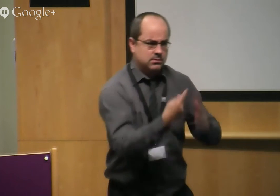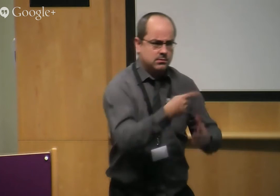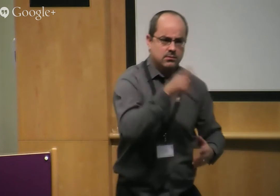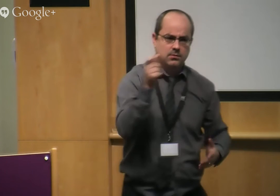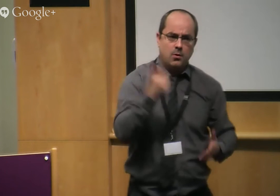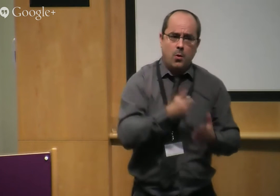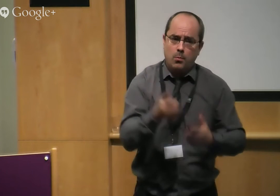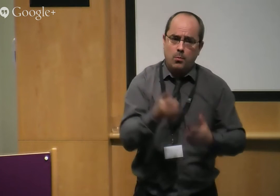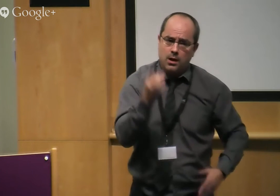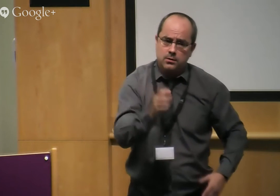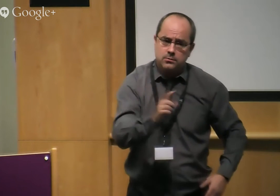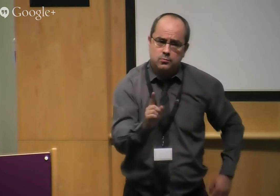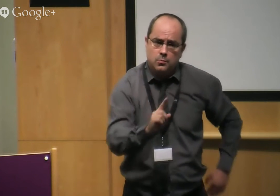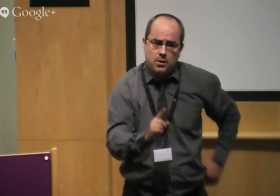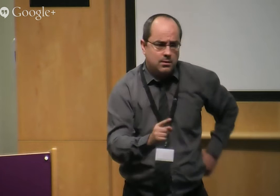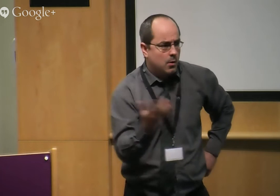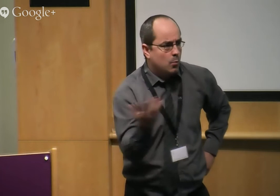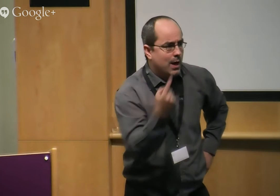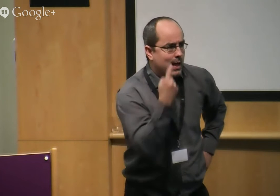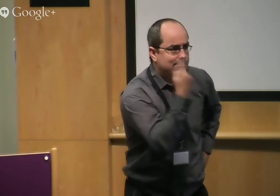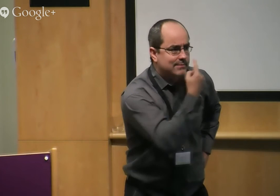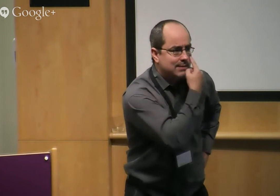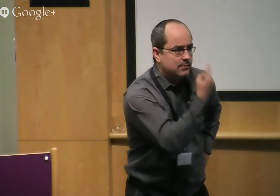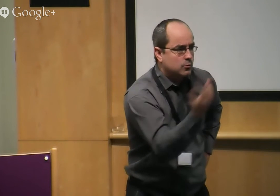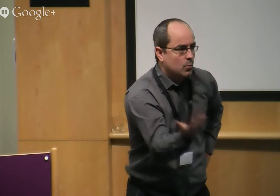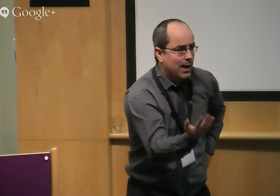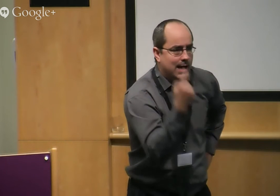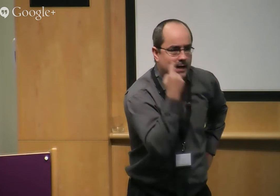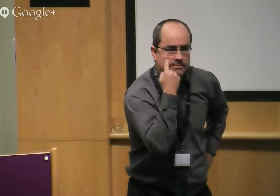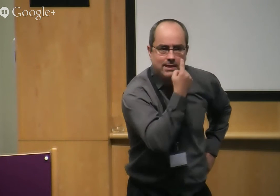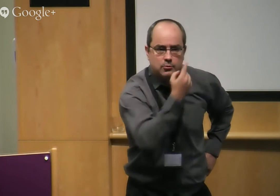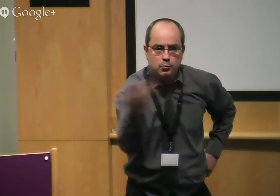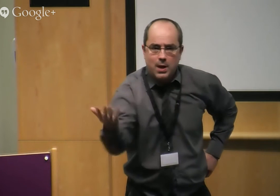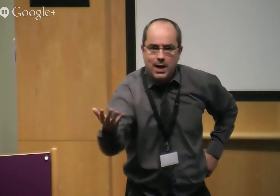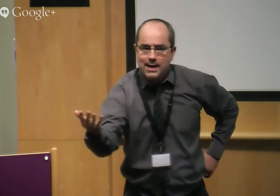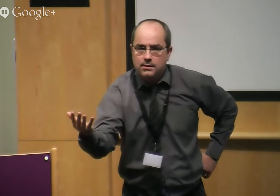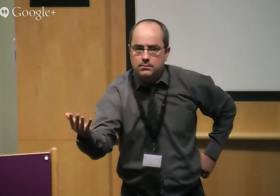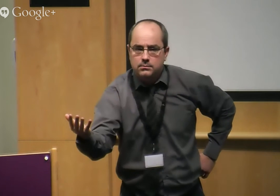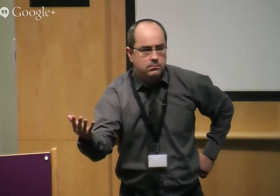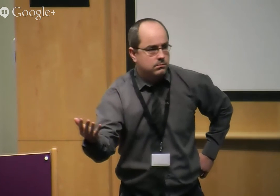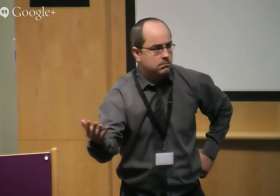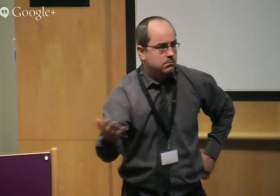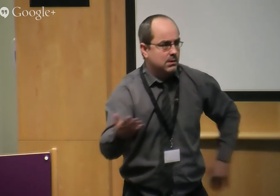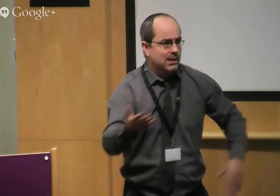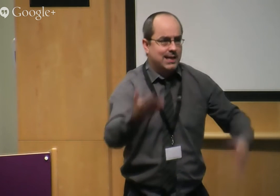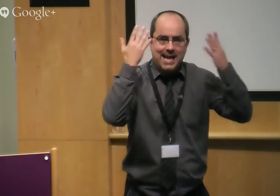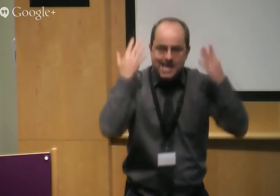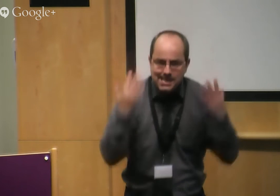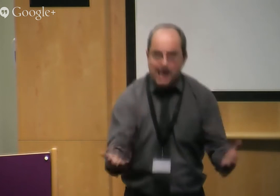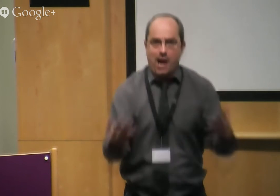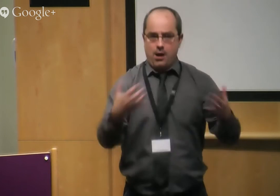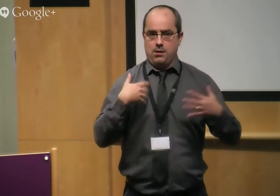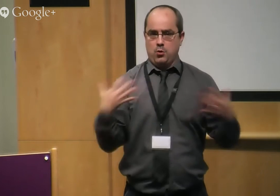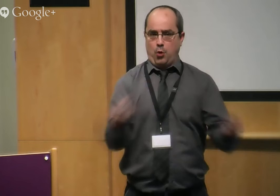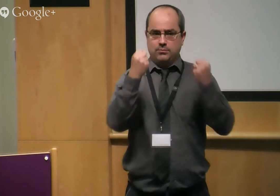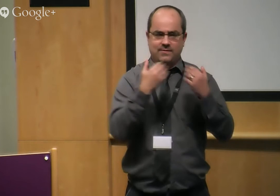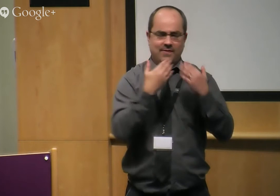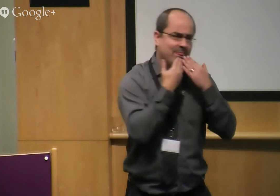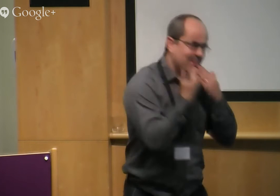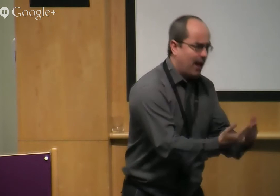services and the issues and problems that people have, the councils always say, where is your evidence? Well, now